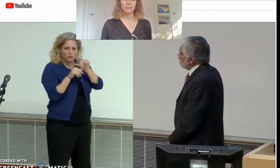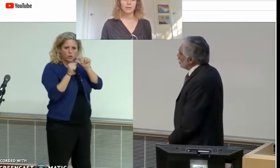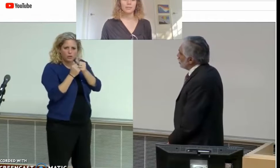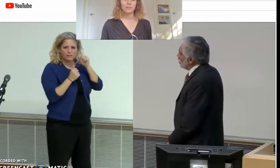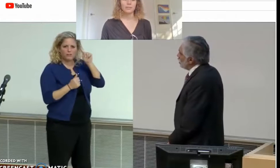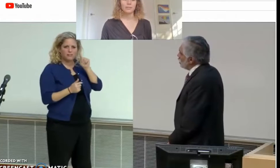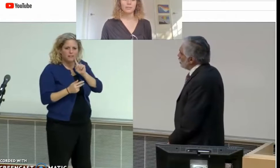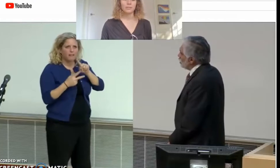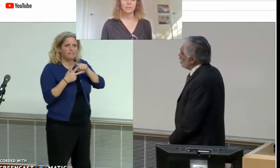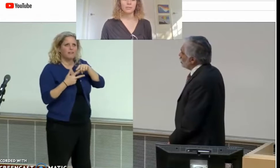about